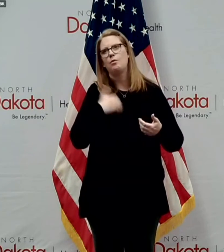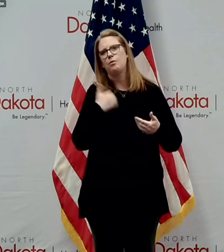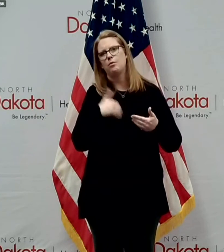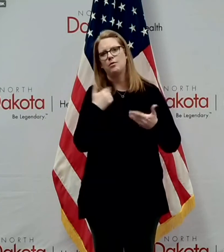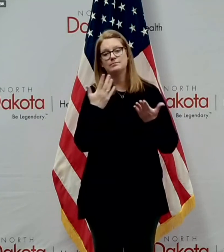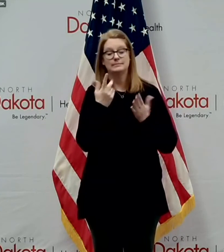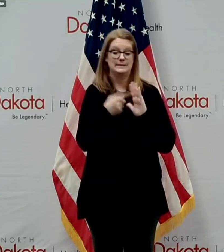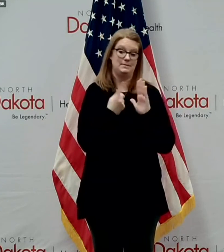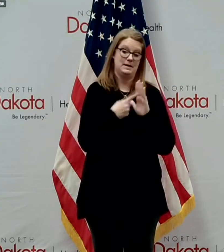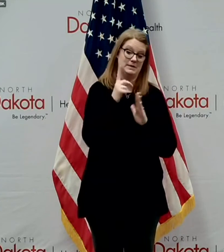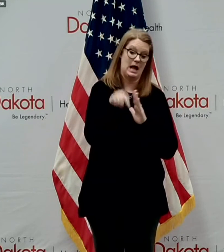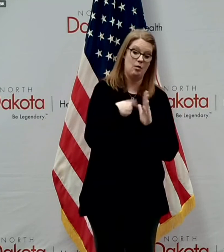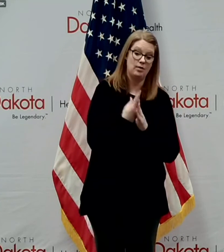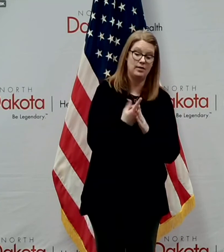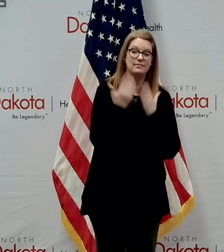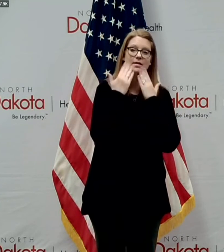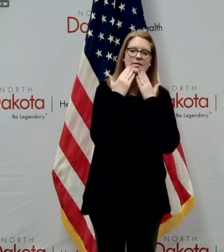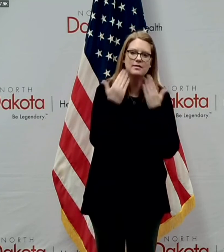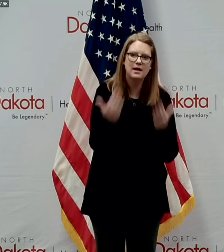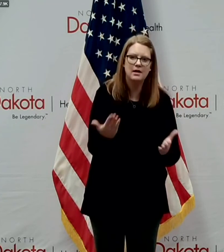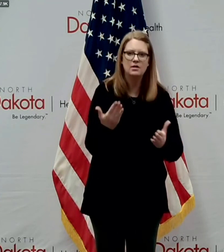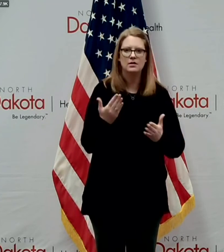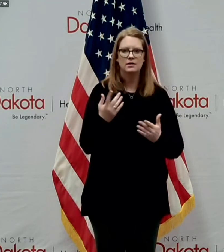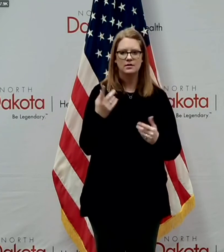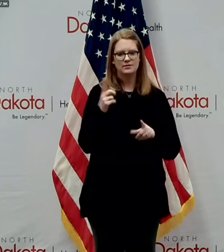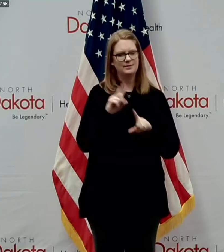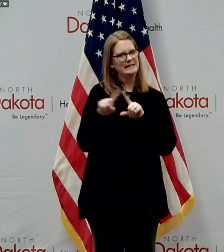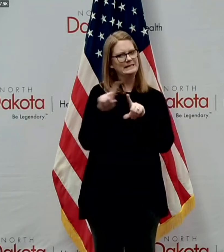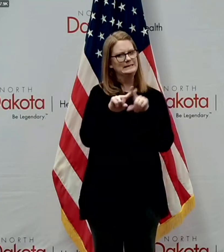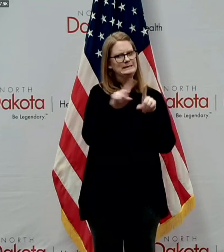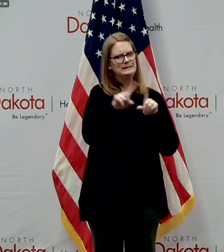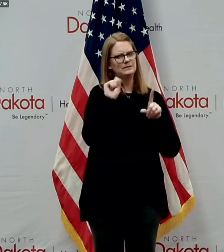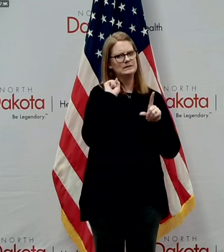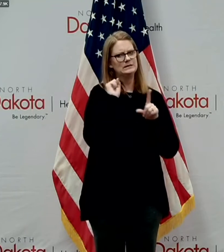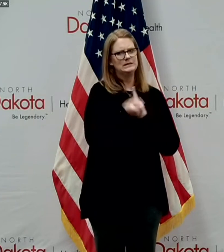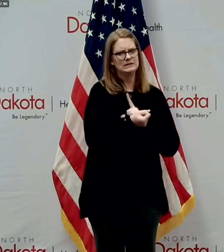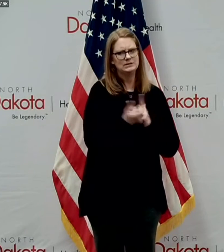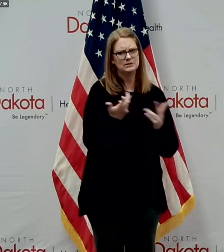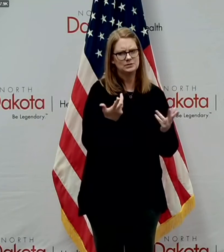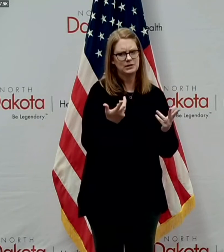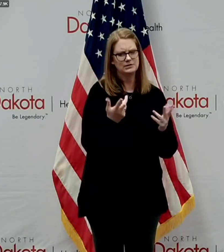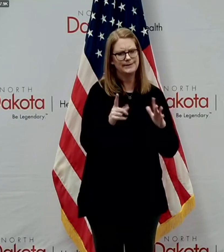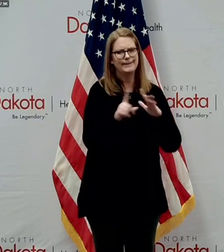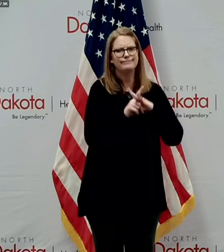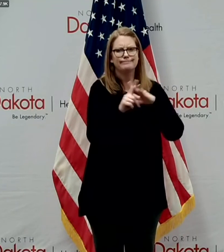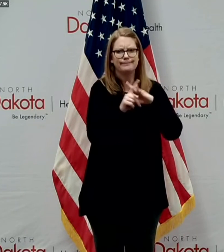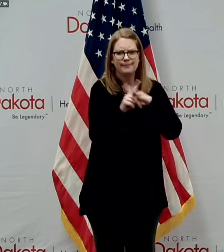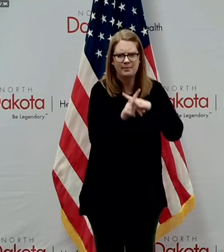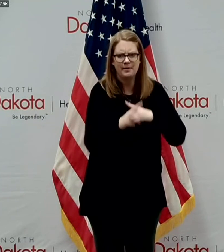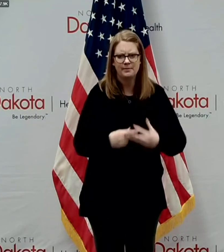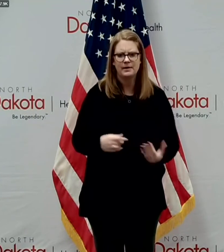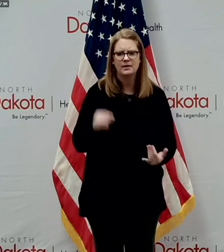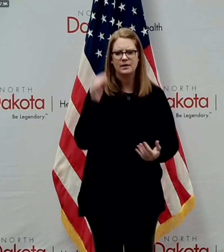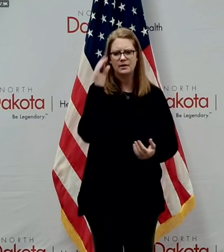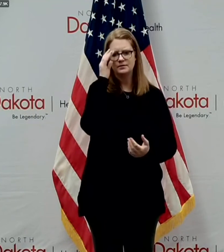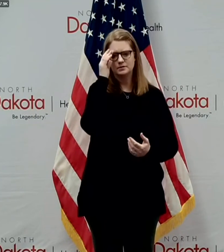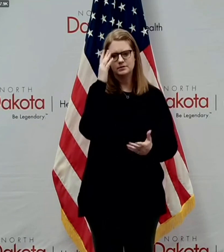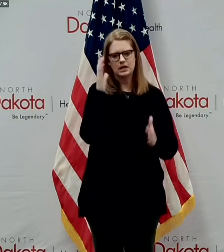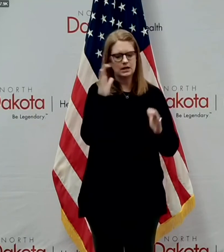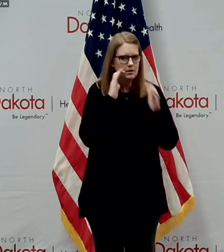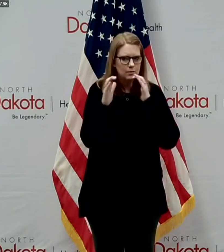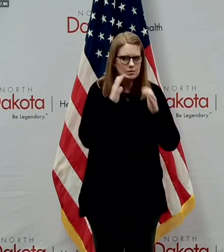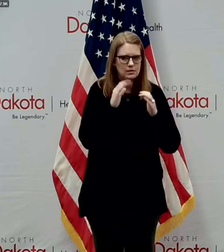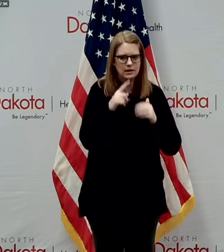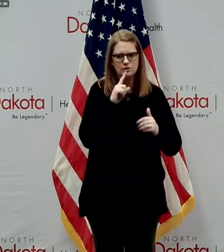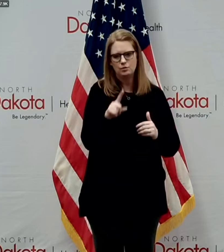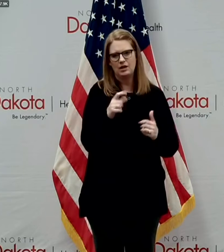sometimes hourly, on some of the scenarios that we've been experiencing here in the last number of weeks here. So that communication is very